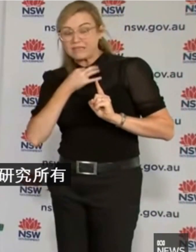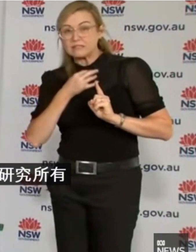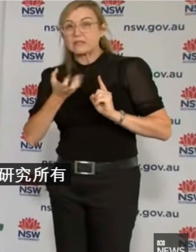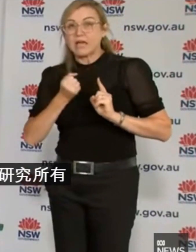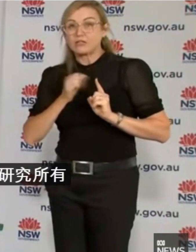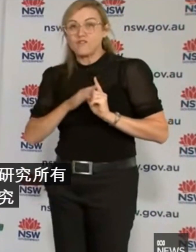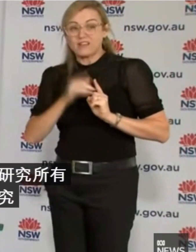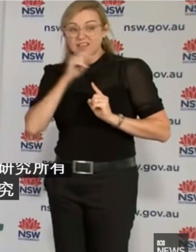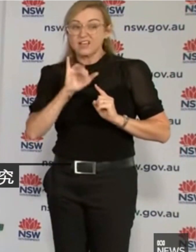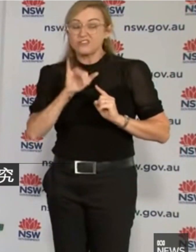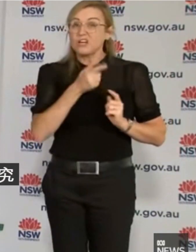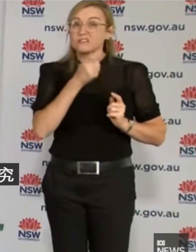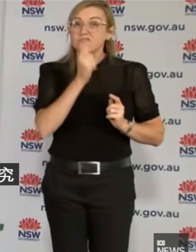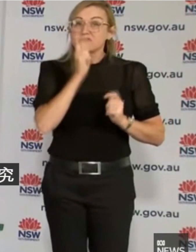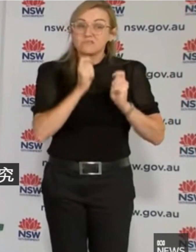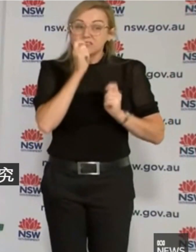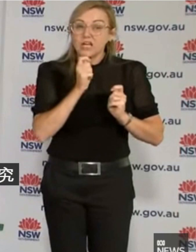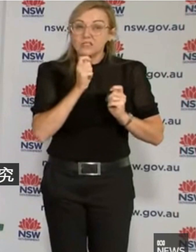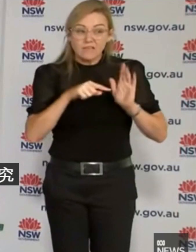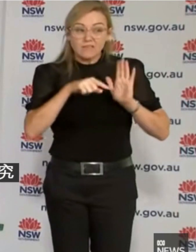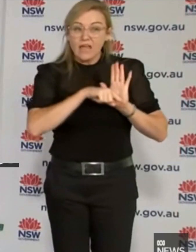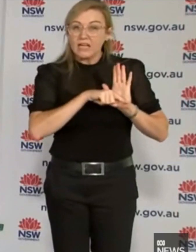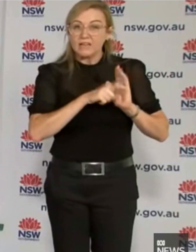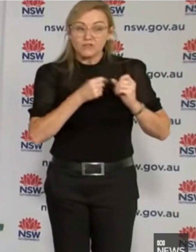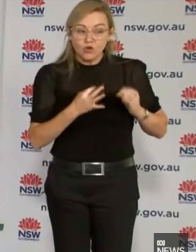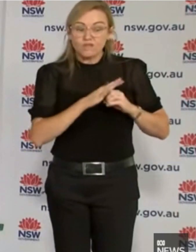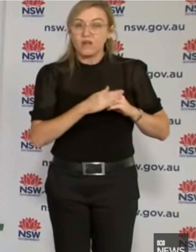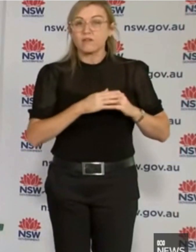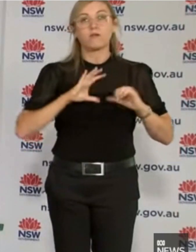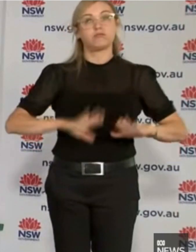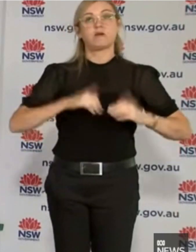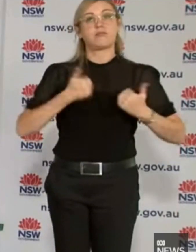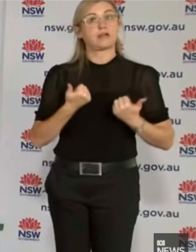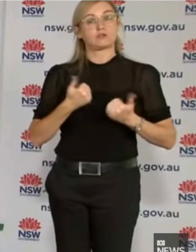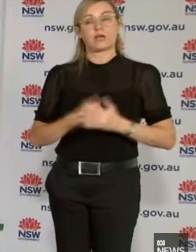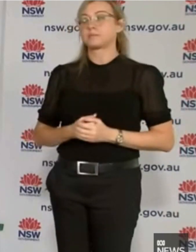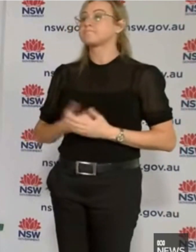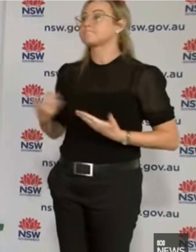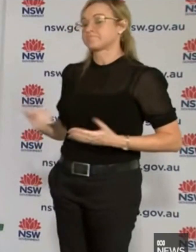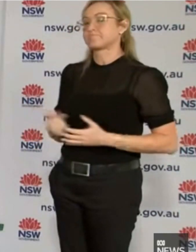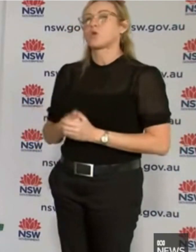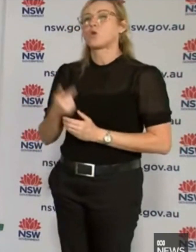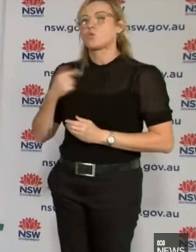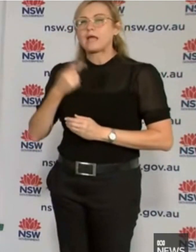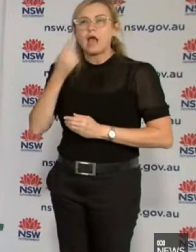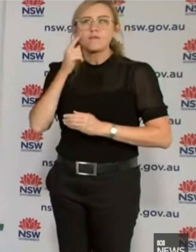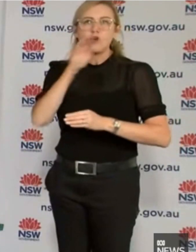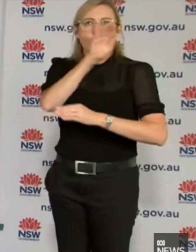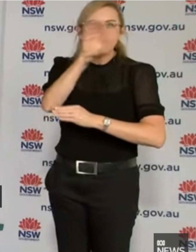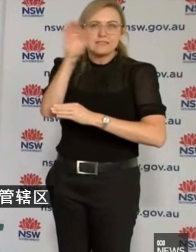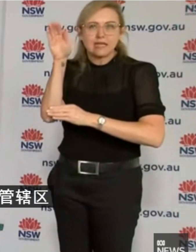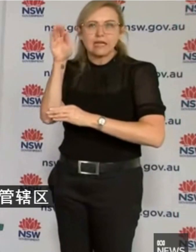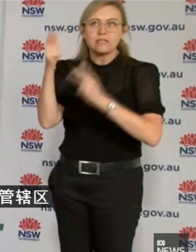all those options, and we're looking at the experience from our colleagues overseas who have been living with the Delta variant for some time, and we're aware